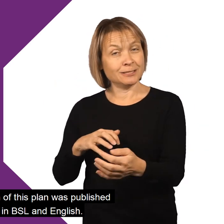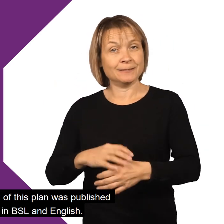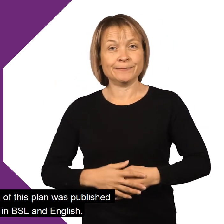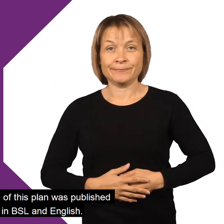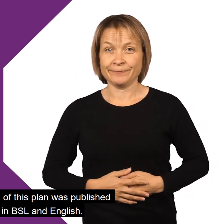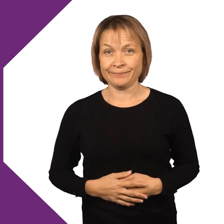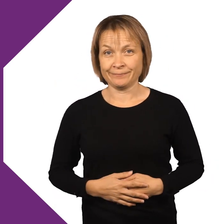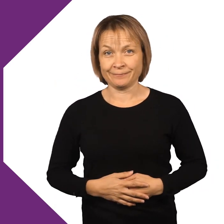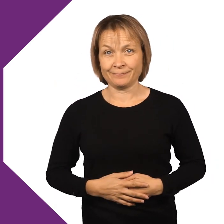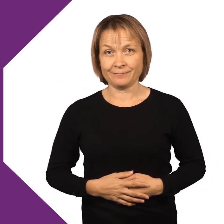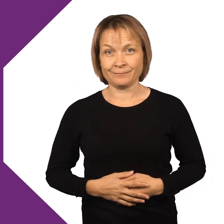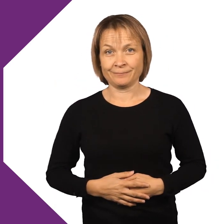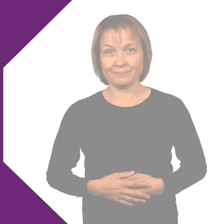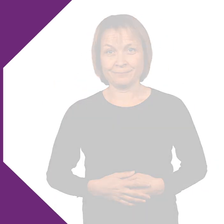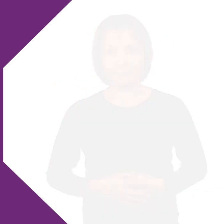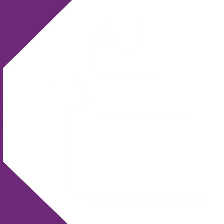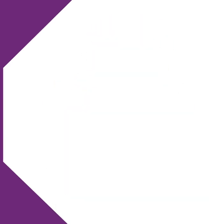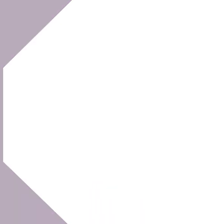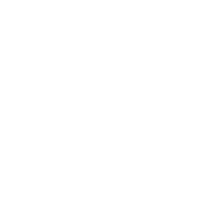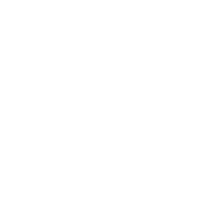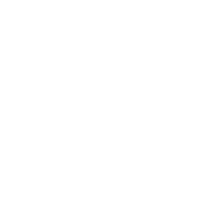version of in The in the cópire final version of